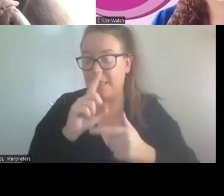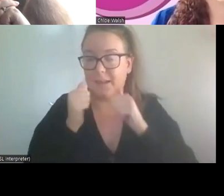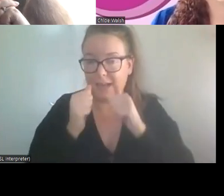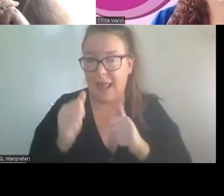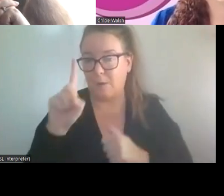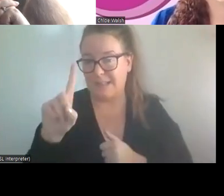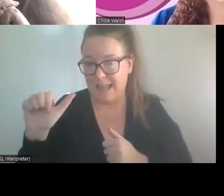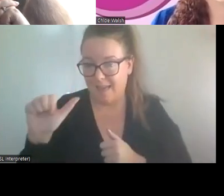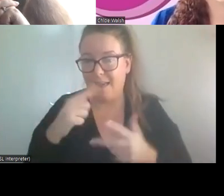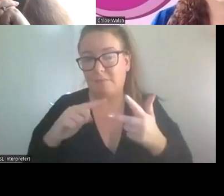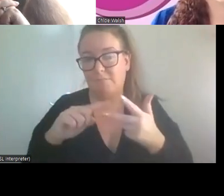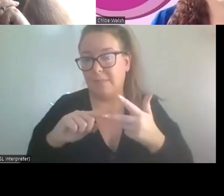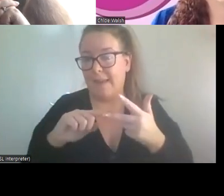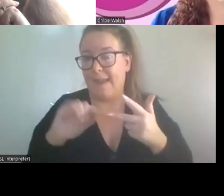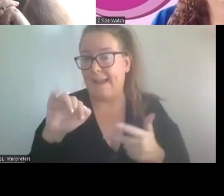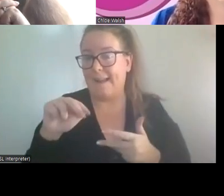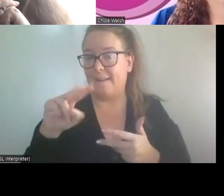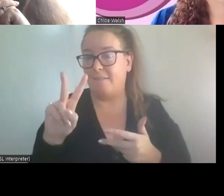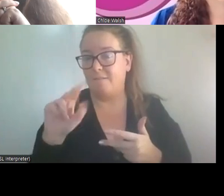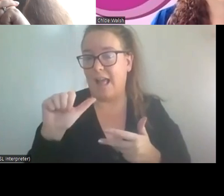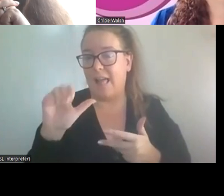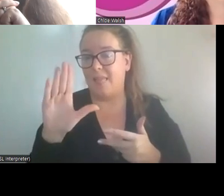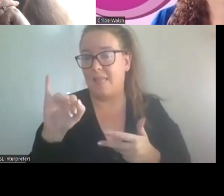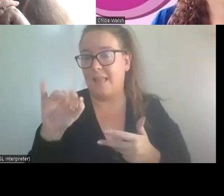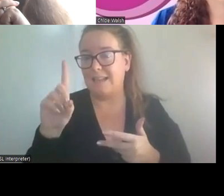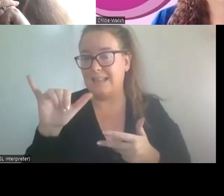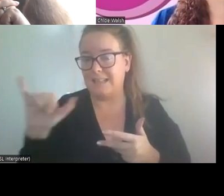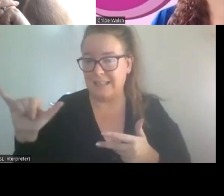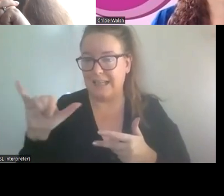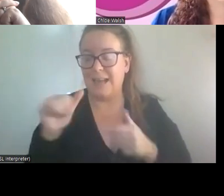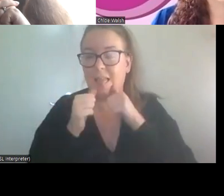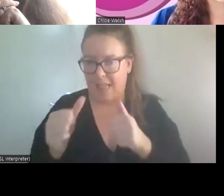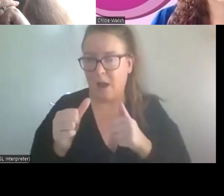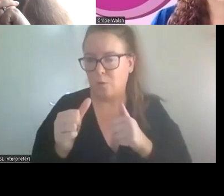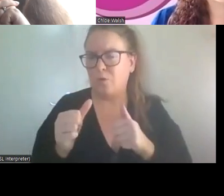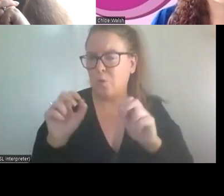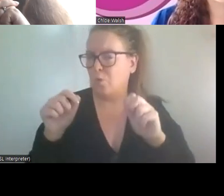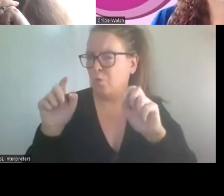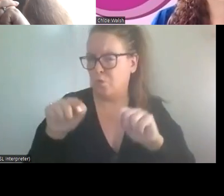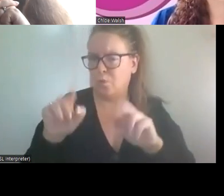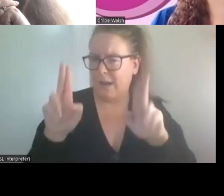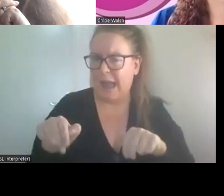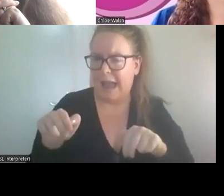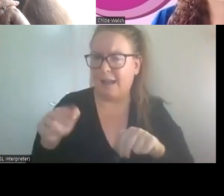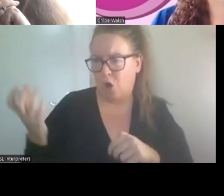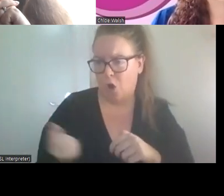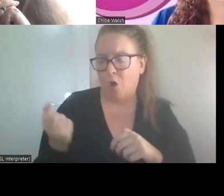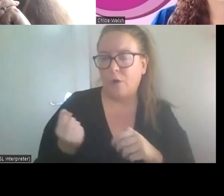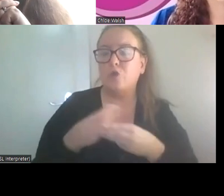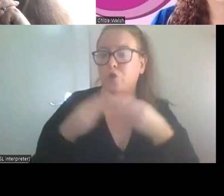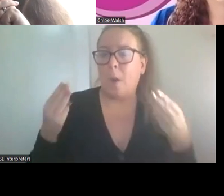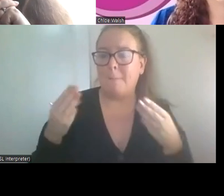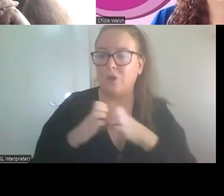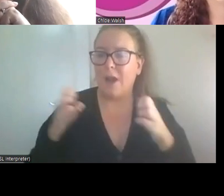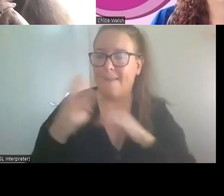you are entitled to earn so much a week. Um, so, you know, if all, uh, it,